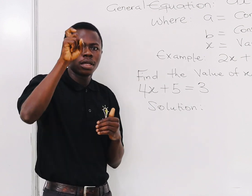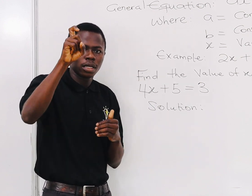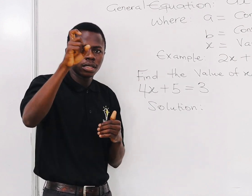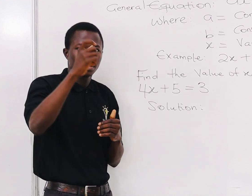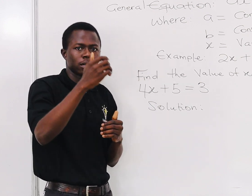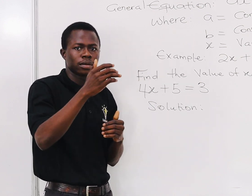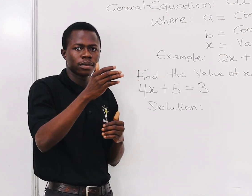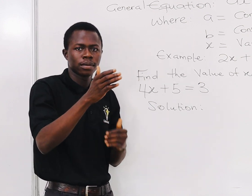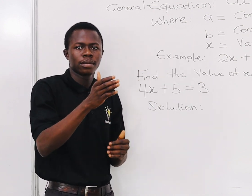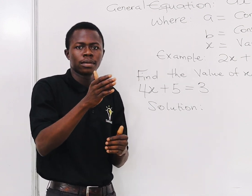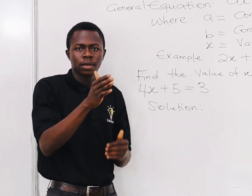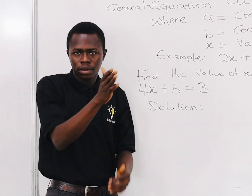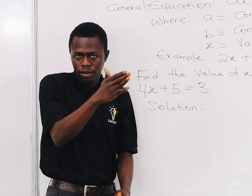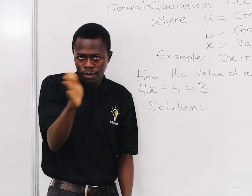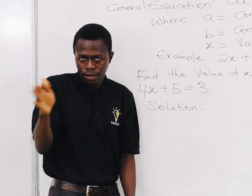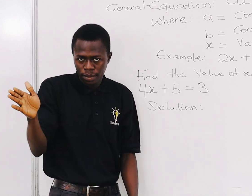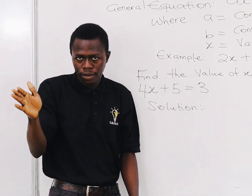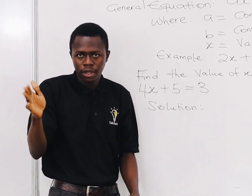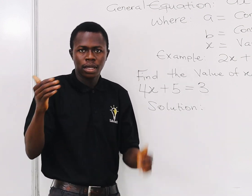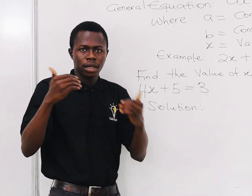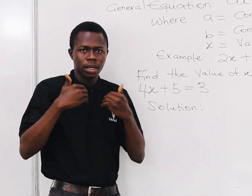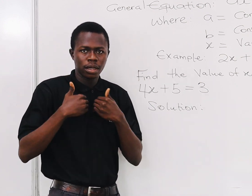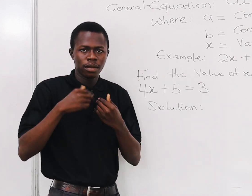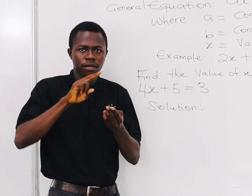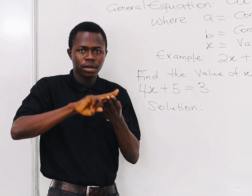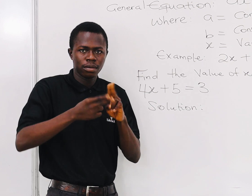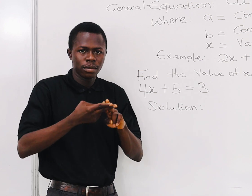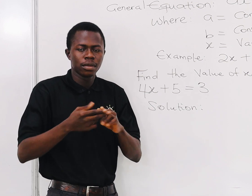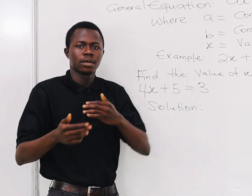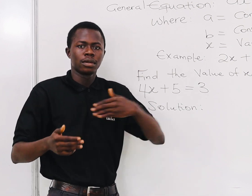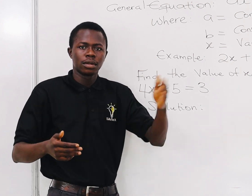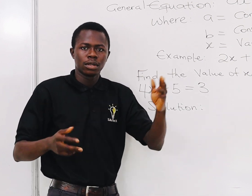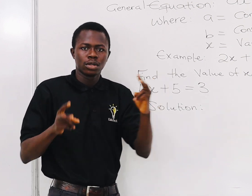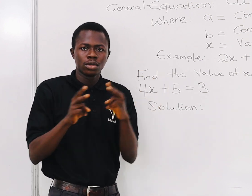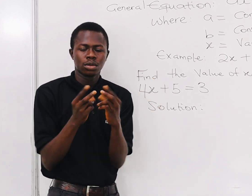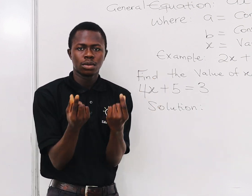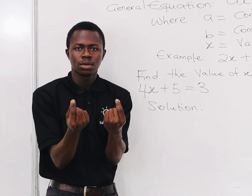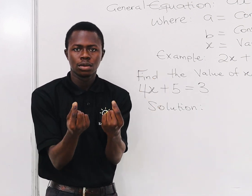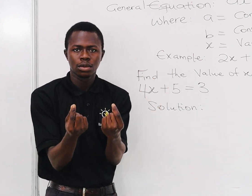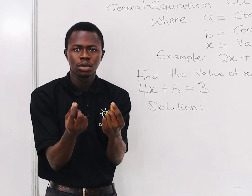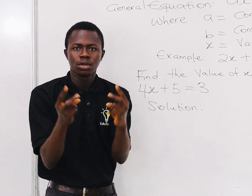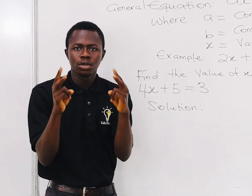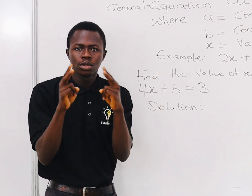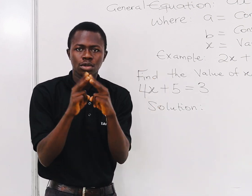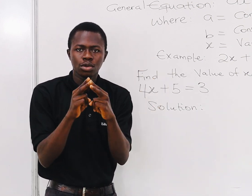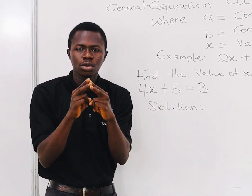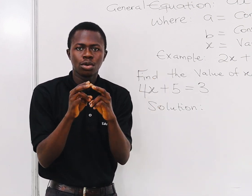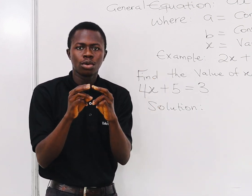We have x on the right hand side, and then we have numbers on the left hand side. So